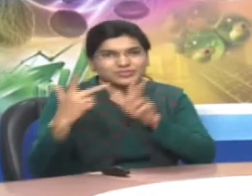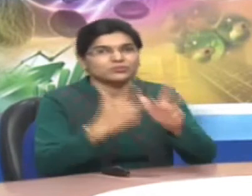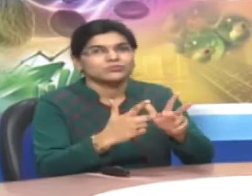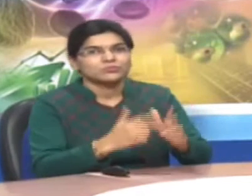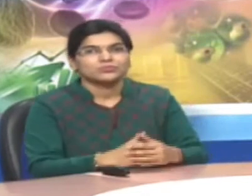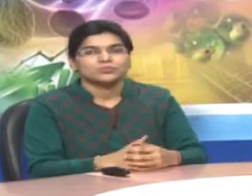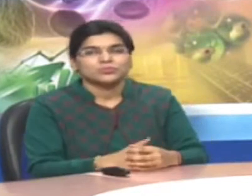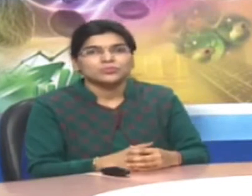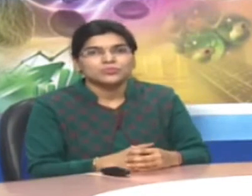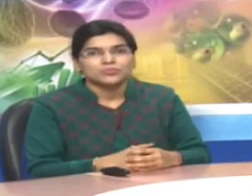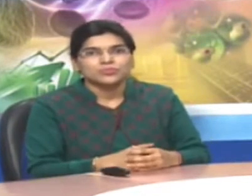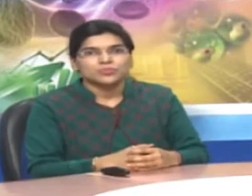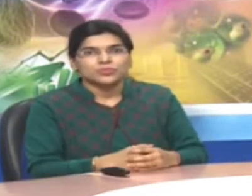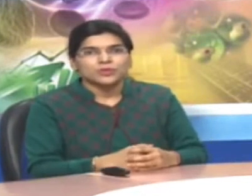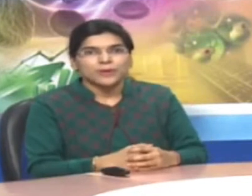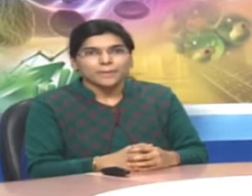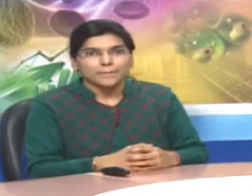Gerard says,